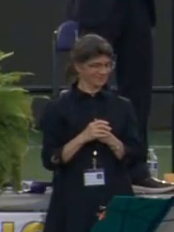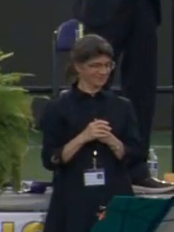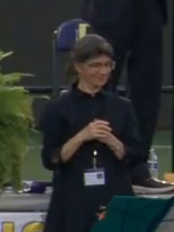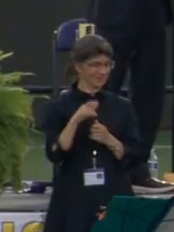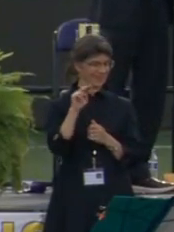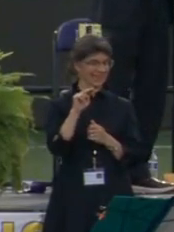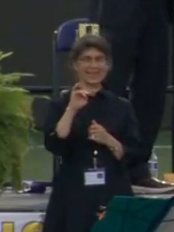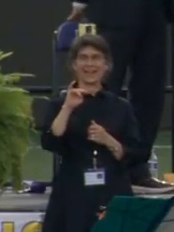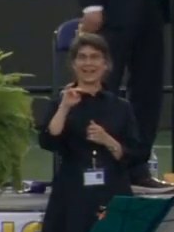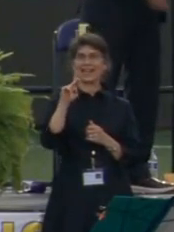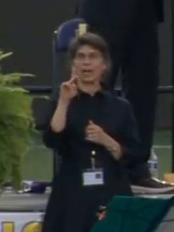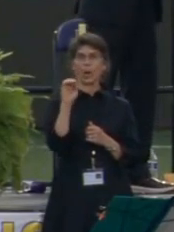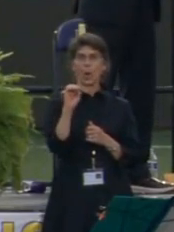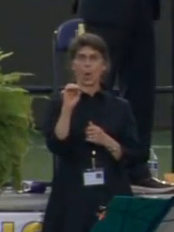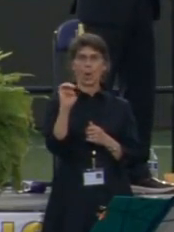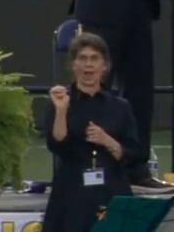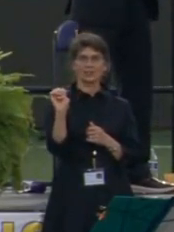Nico Esch.